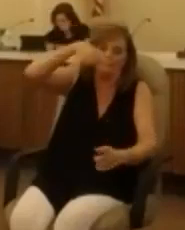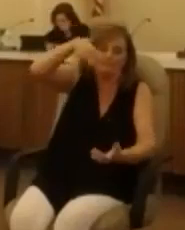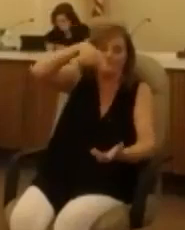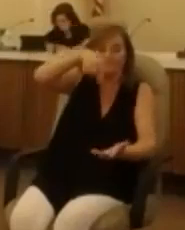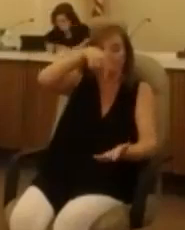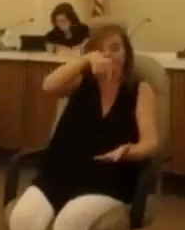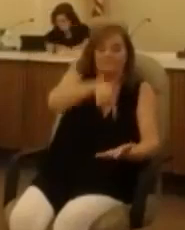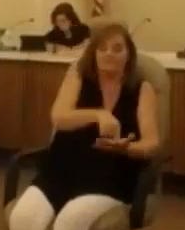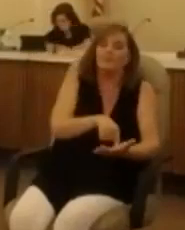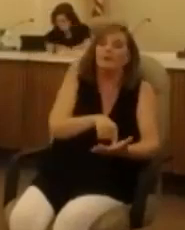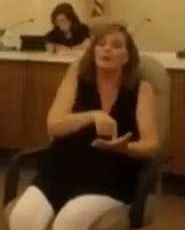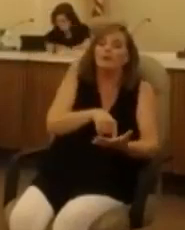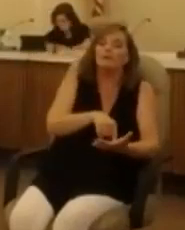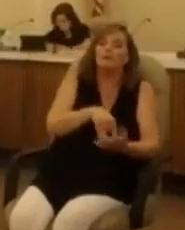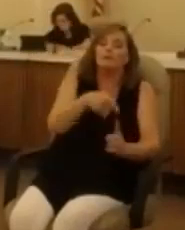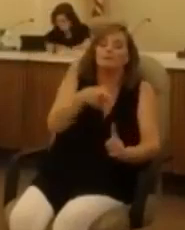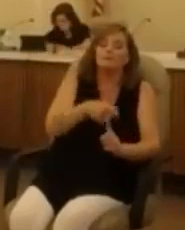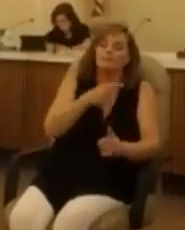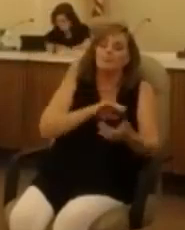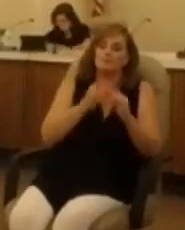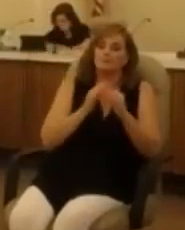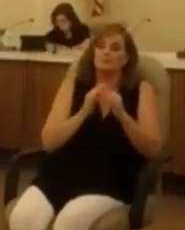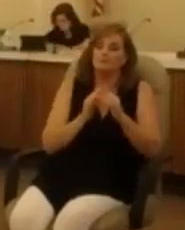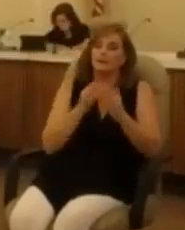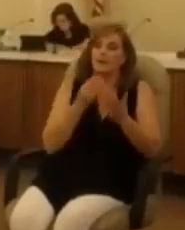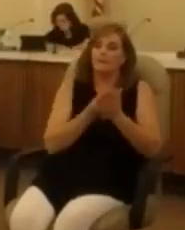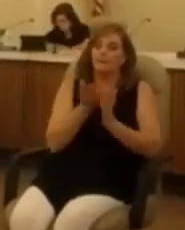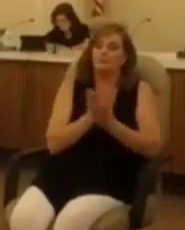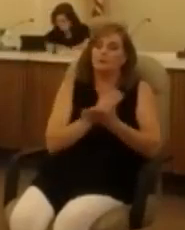going to happen. So